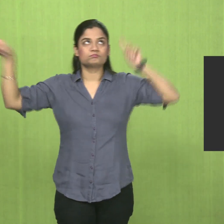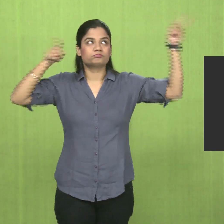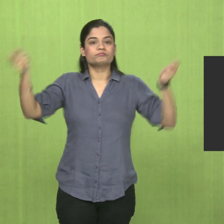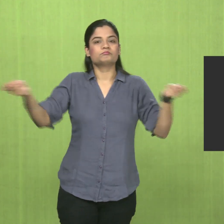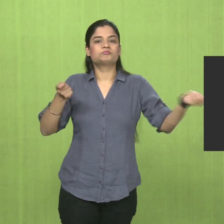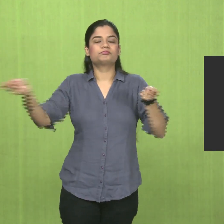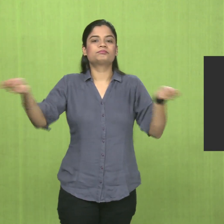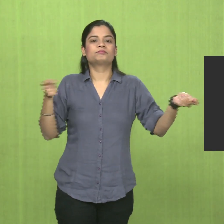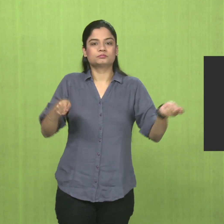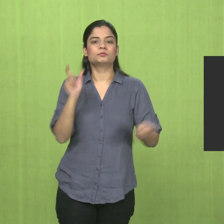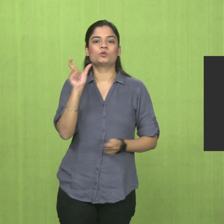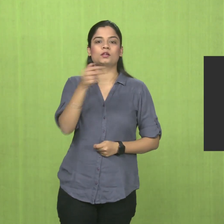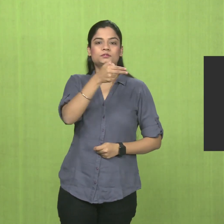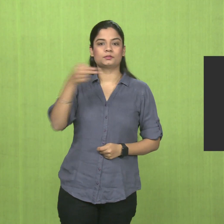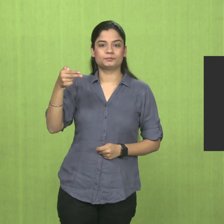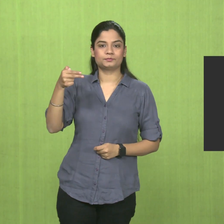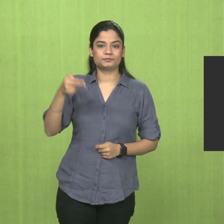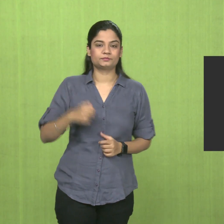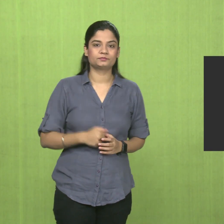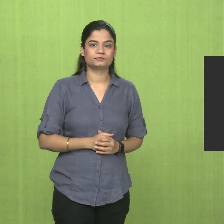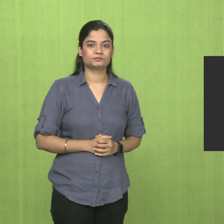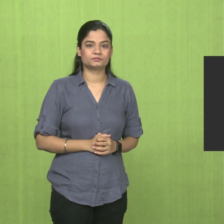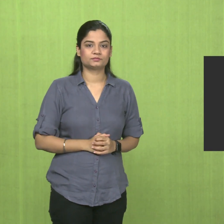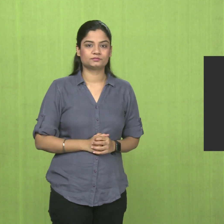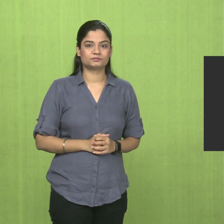time, household work or office work. That's management.